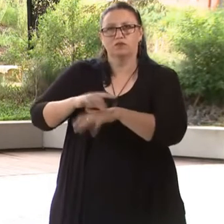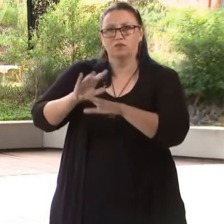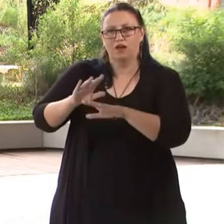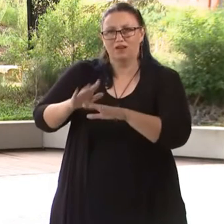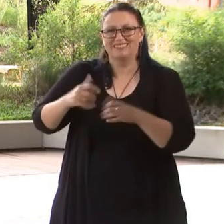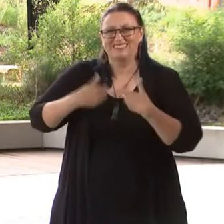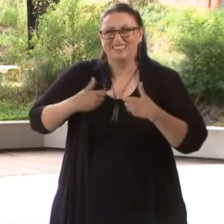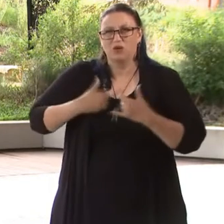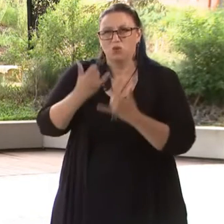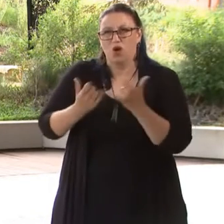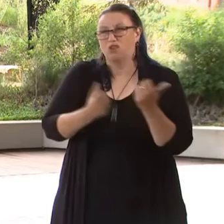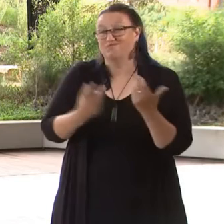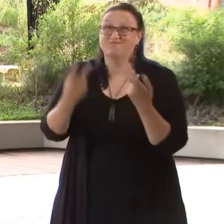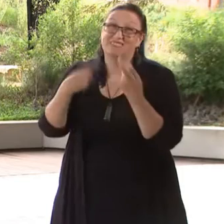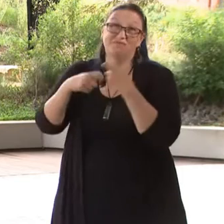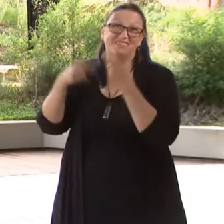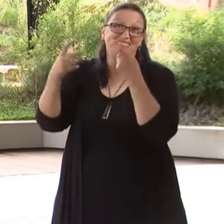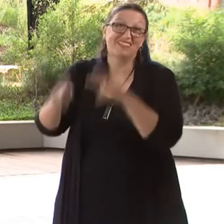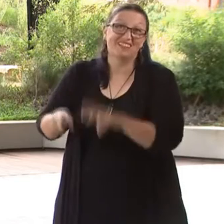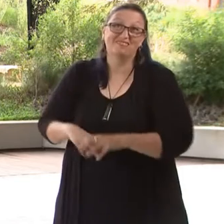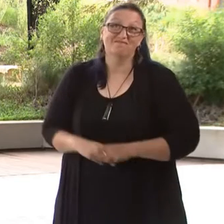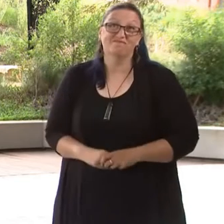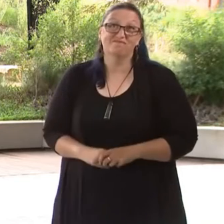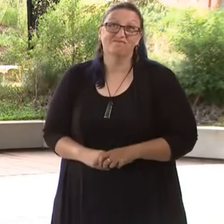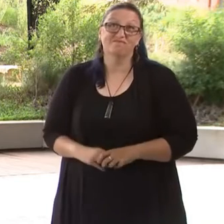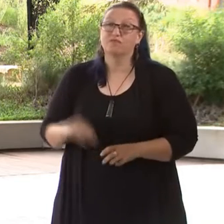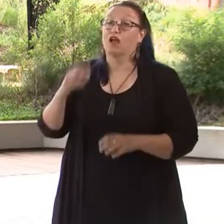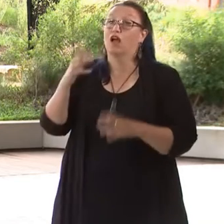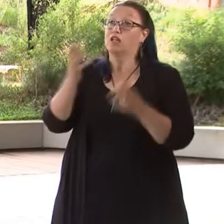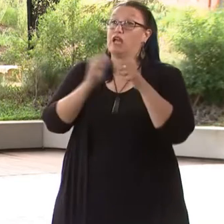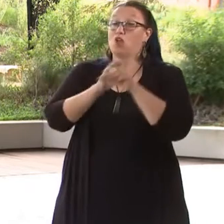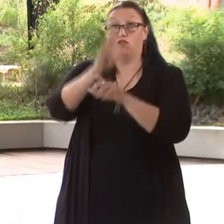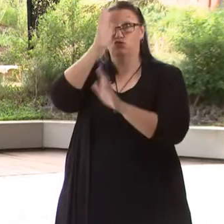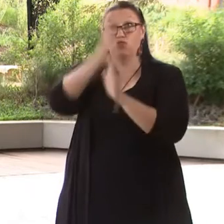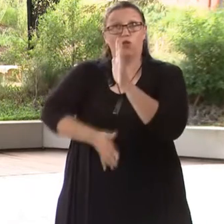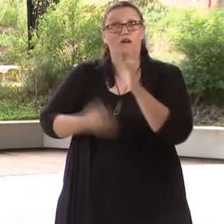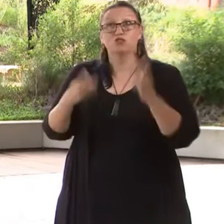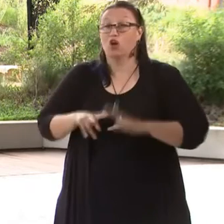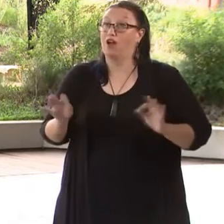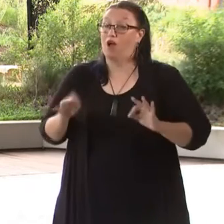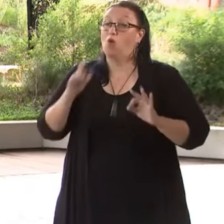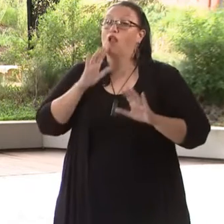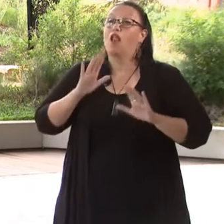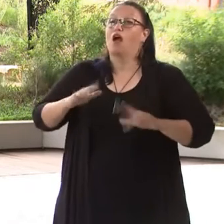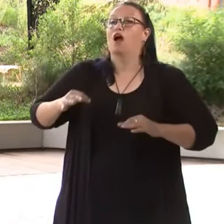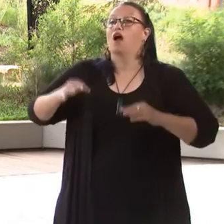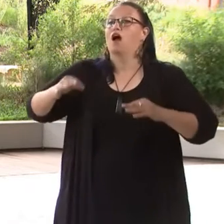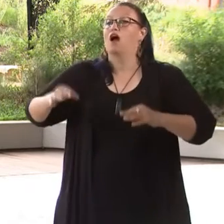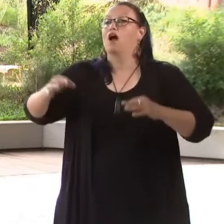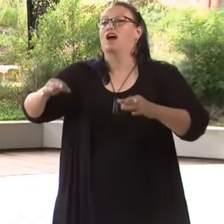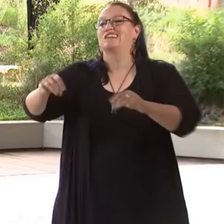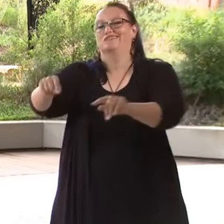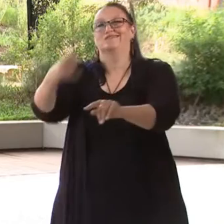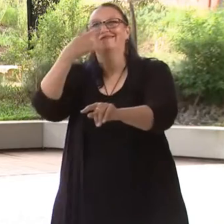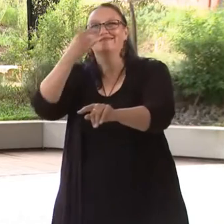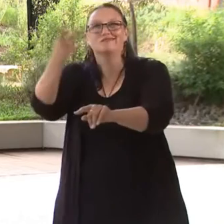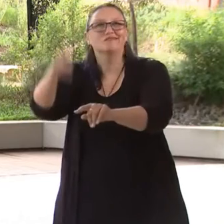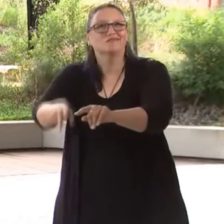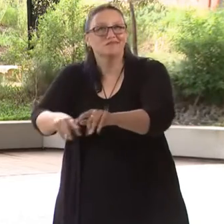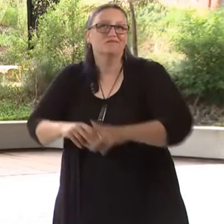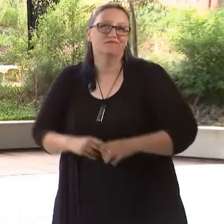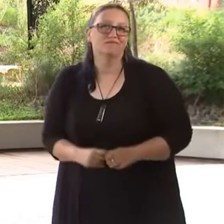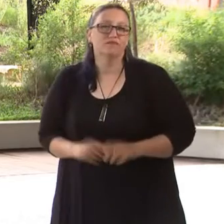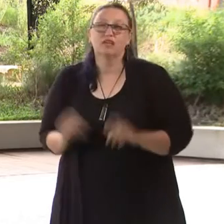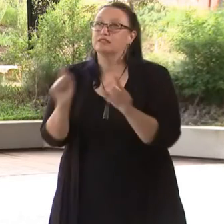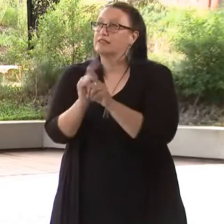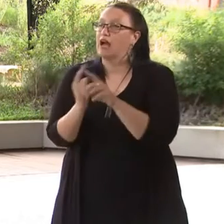into deaths. That is the cycle, and therefore in this outbreak, as in previous outbreaks,